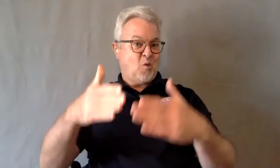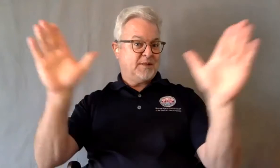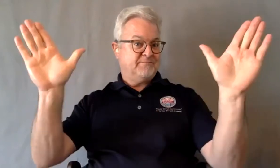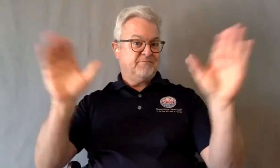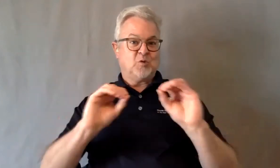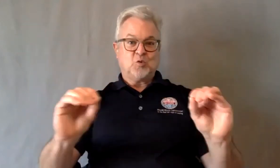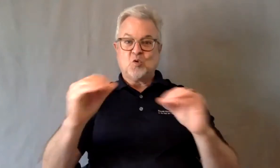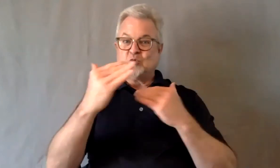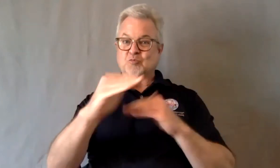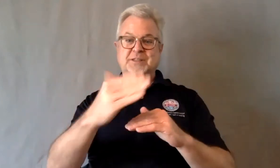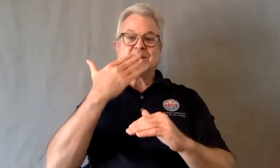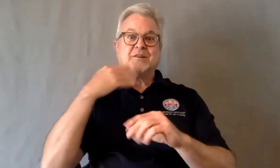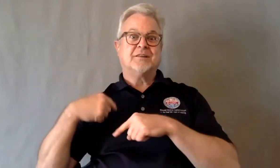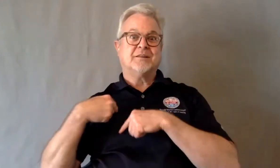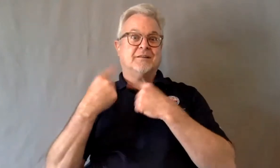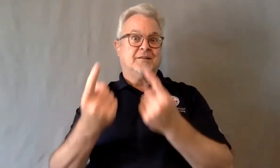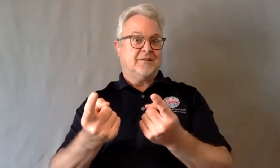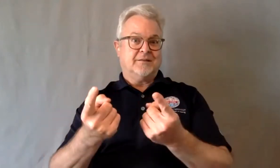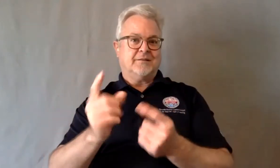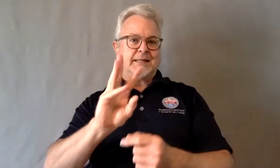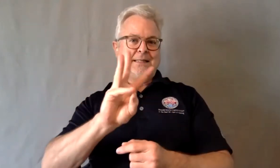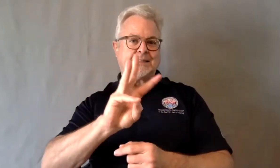Employment offices are also open with no restrictions.